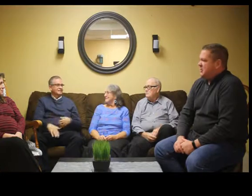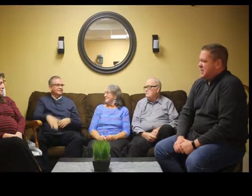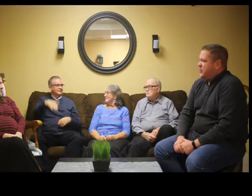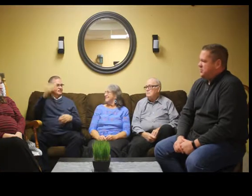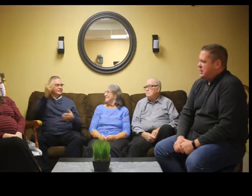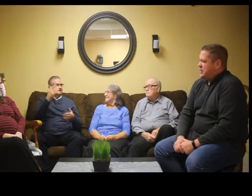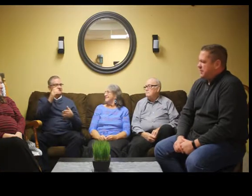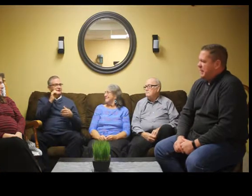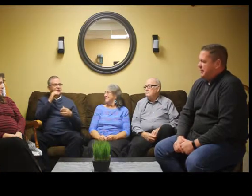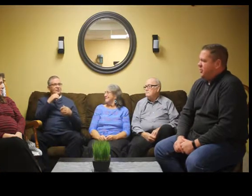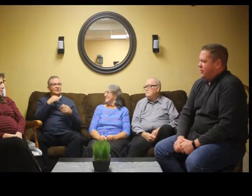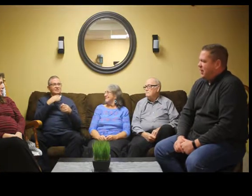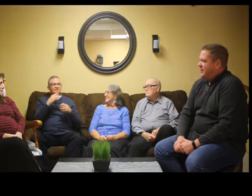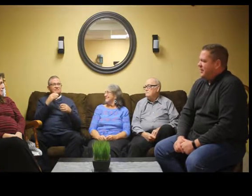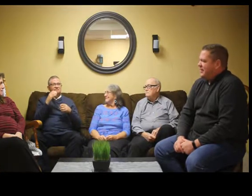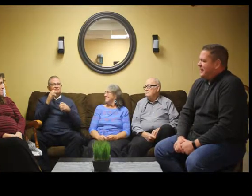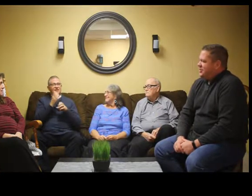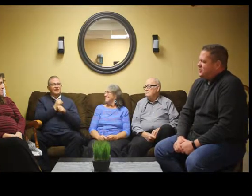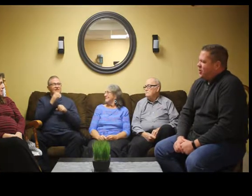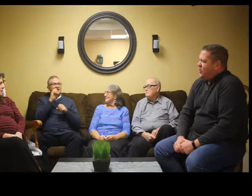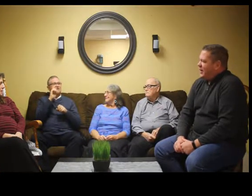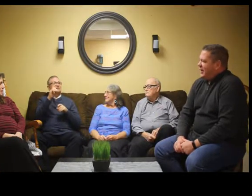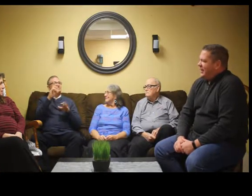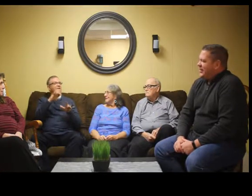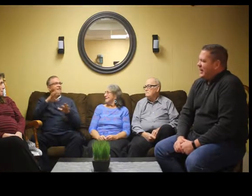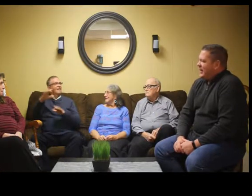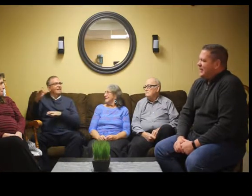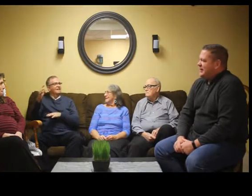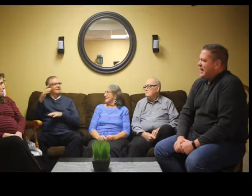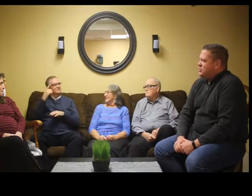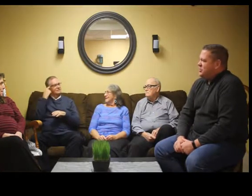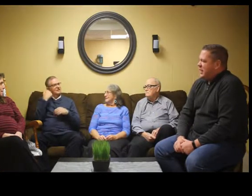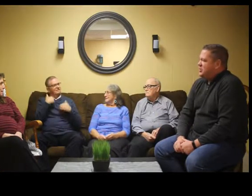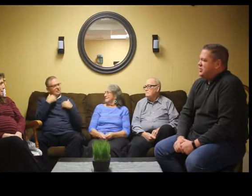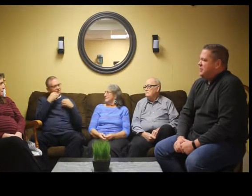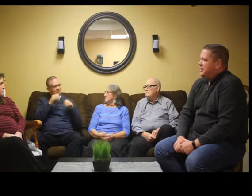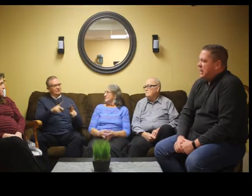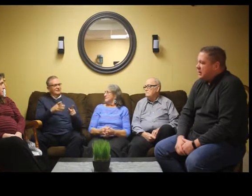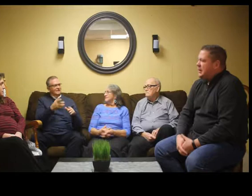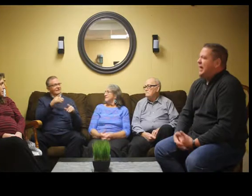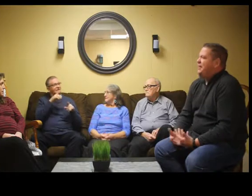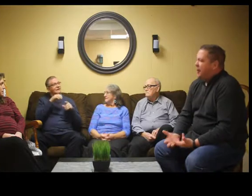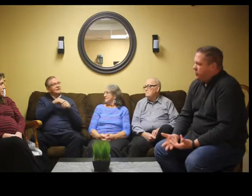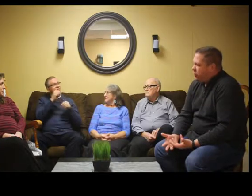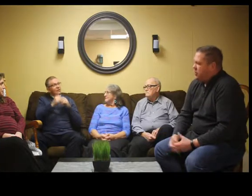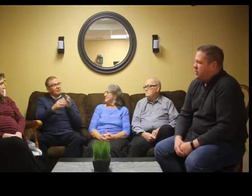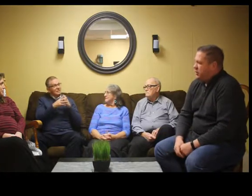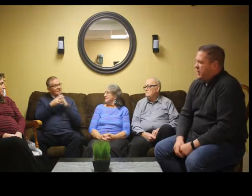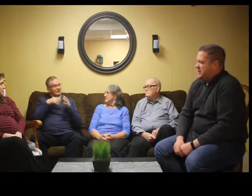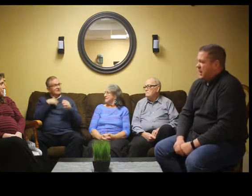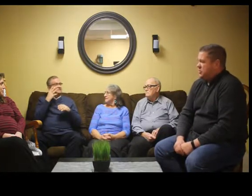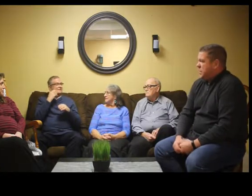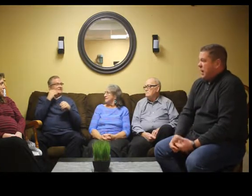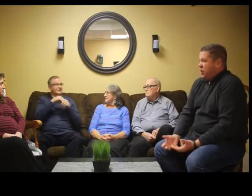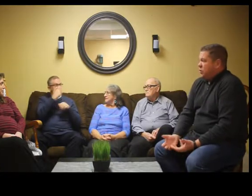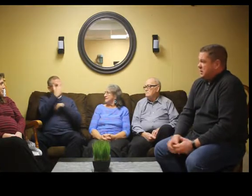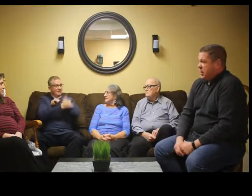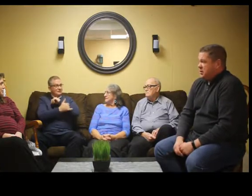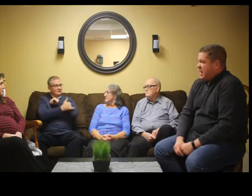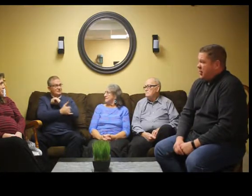I was a baby growing up. And so, you know, I got the education because I had the opportunity to communicate sign language. And of course, now in South